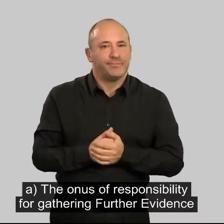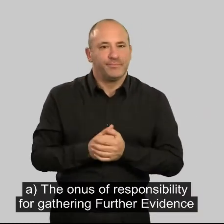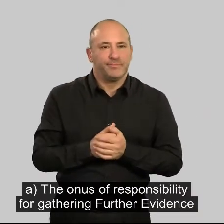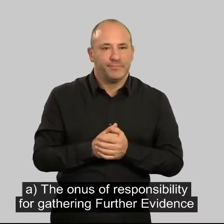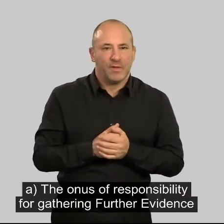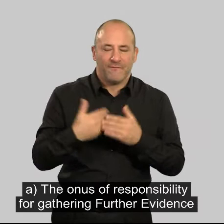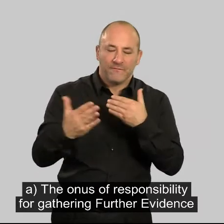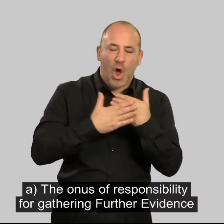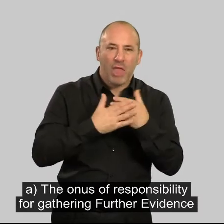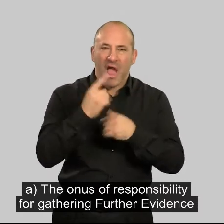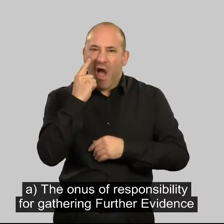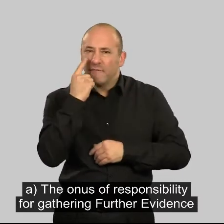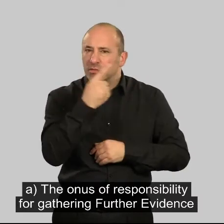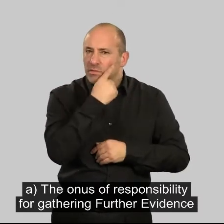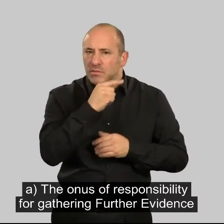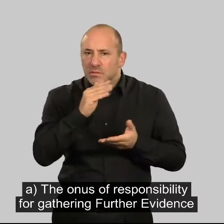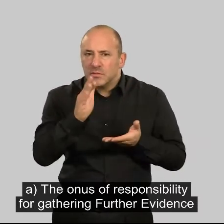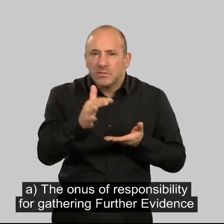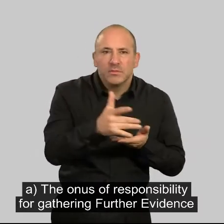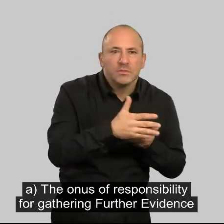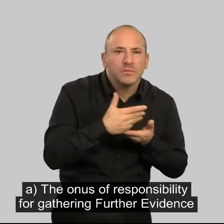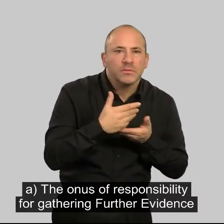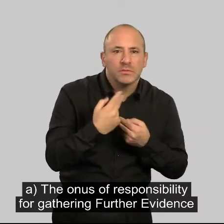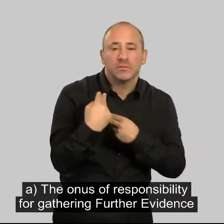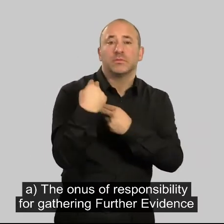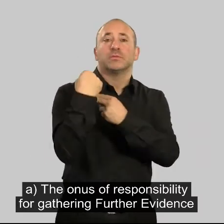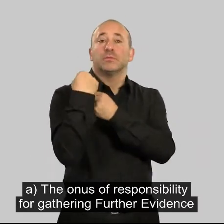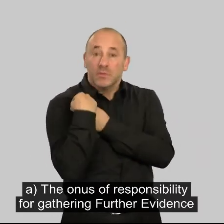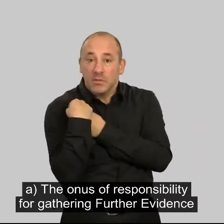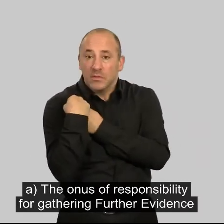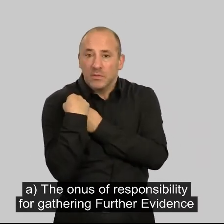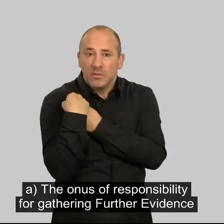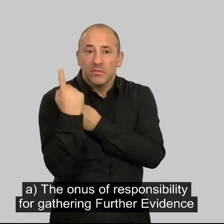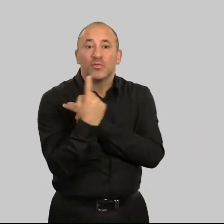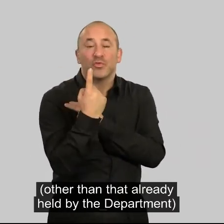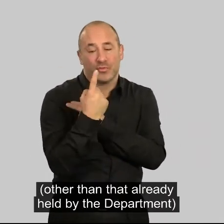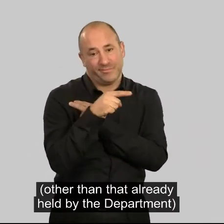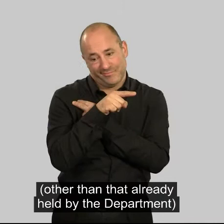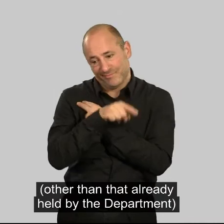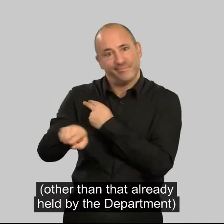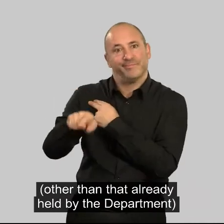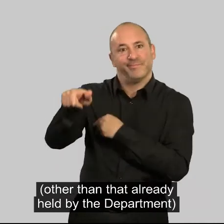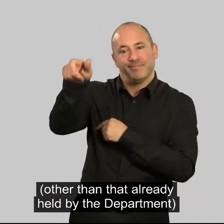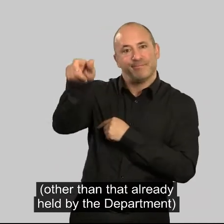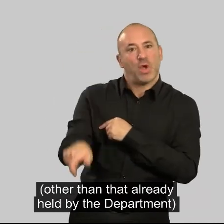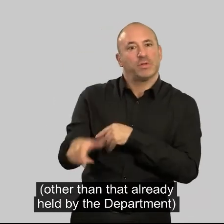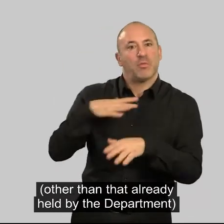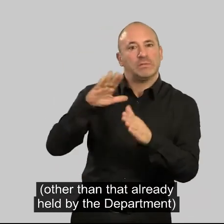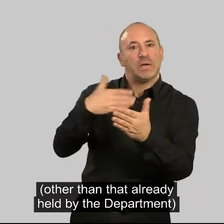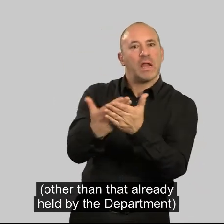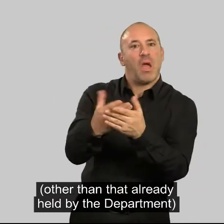A. The onus of responsibility for gathering further evidence, other than that already held by the